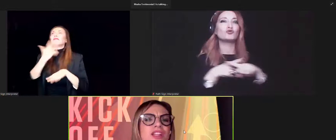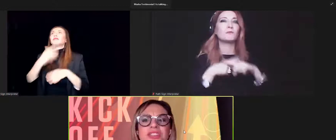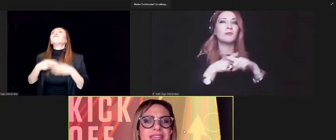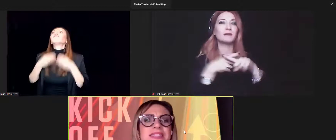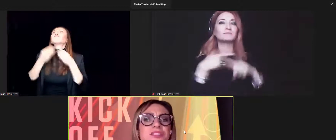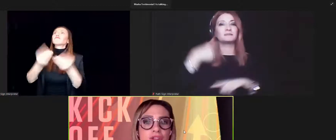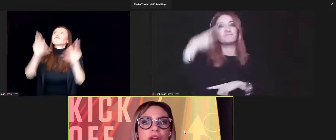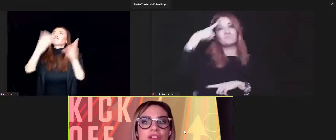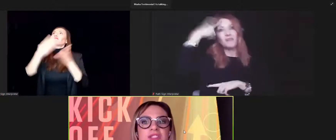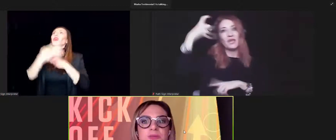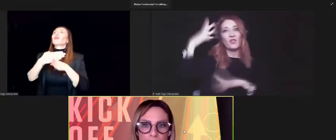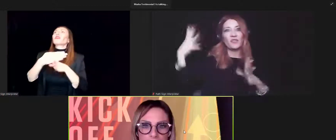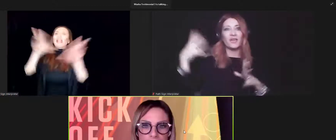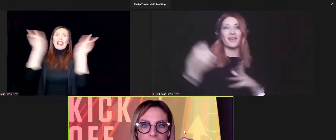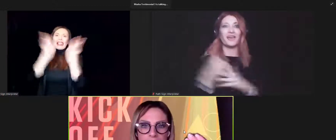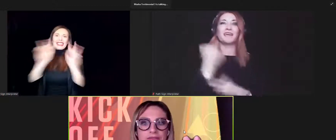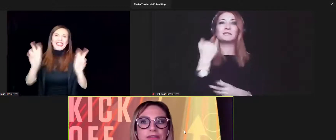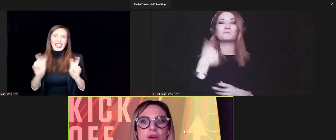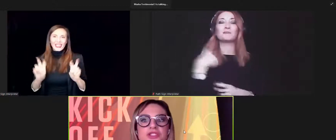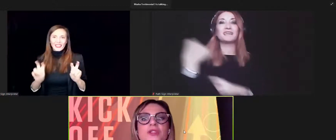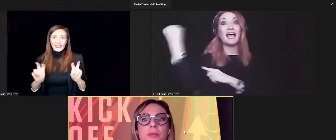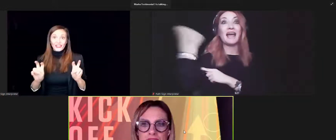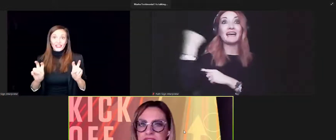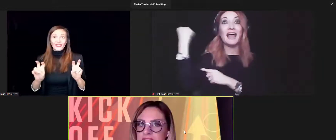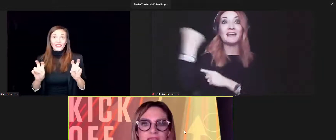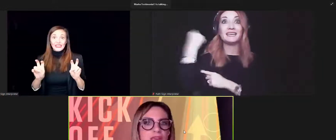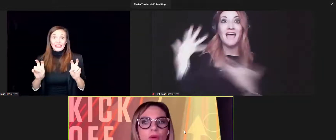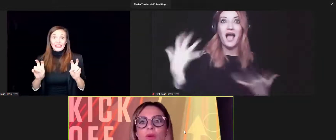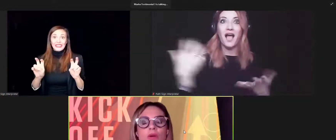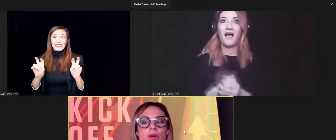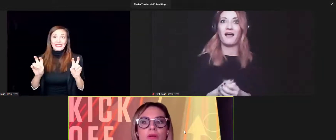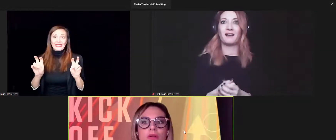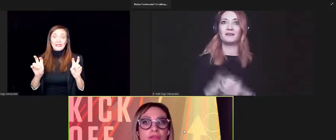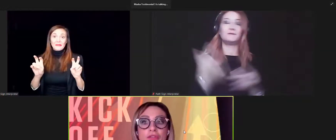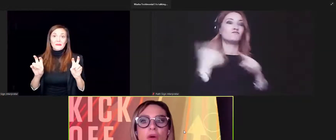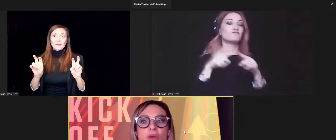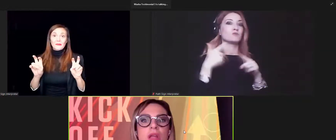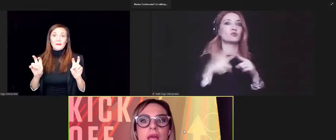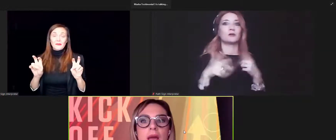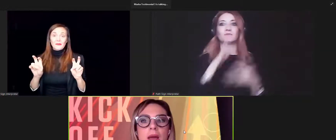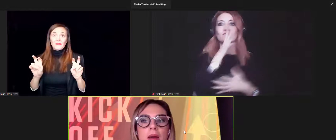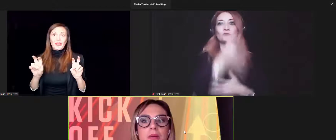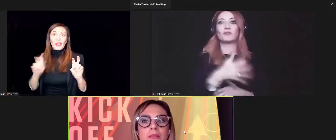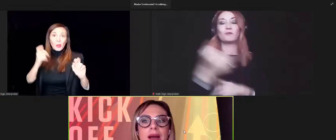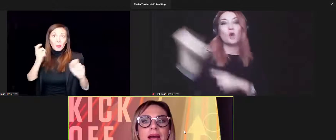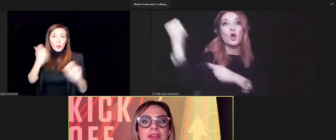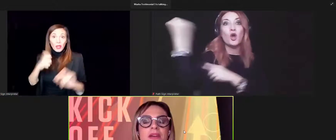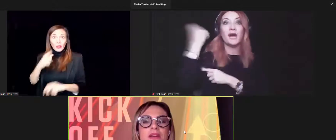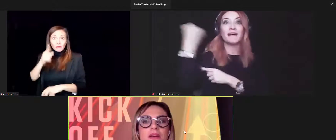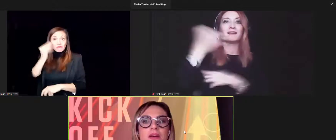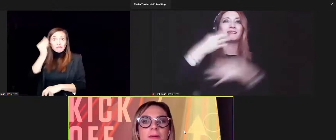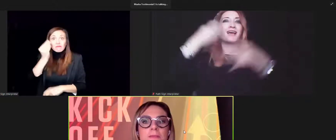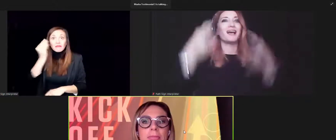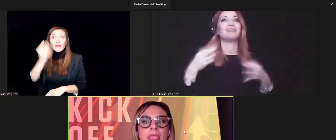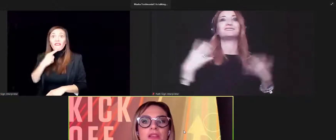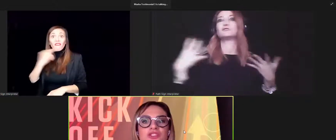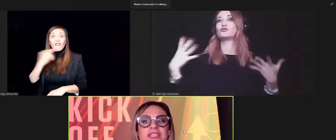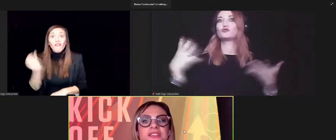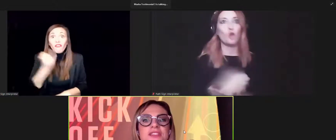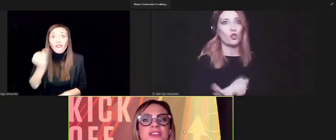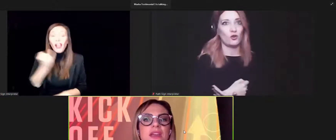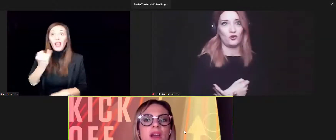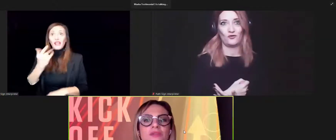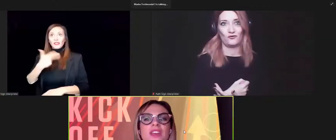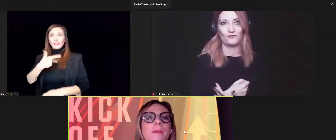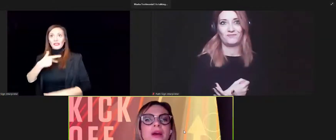It's not easy to learn to speak in front of a PC or of a phone, but